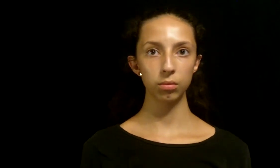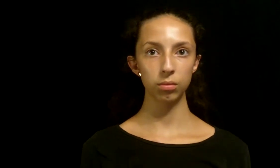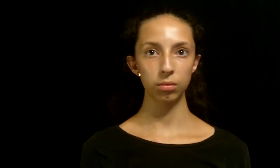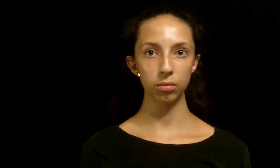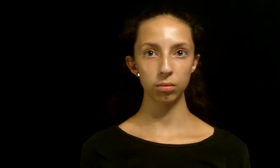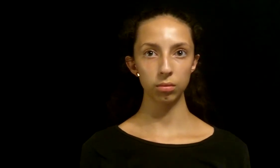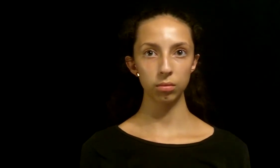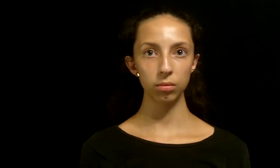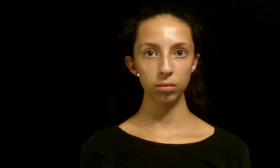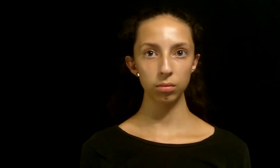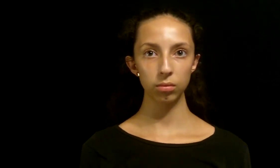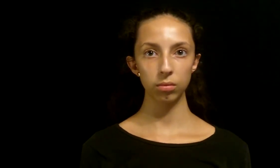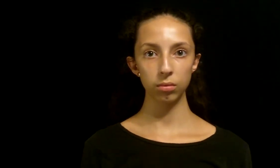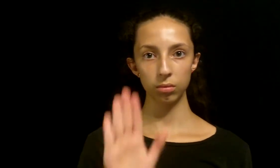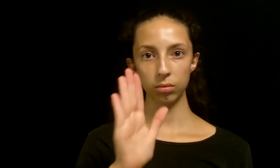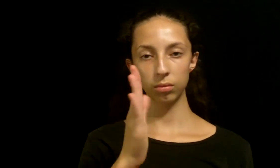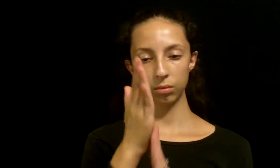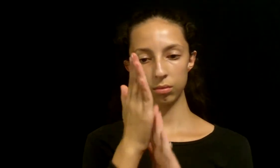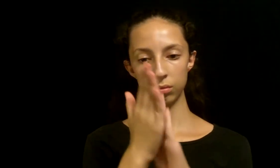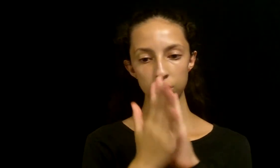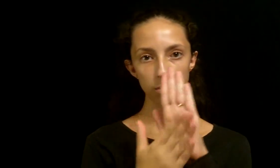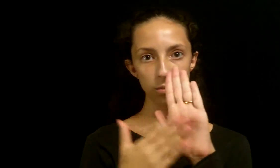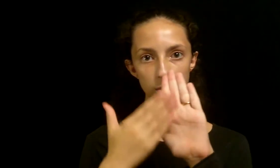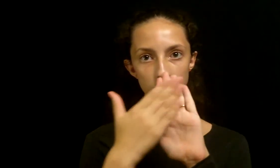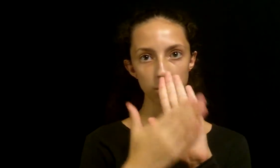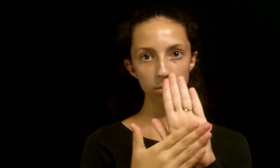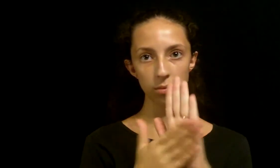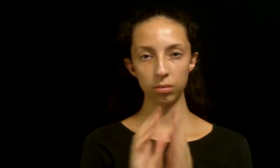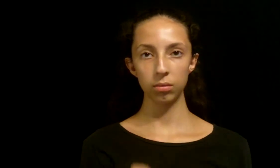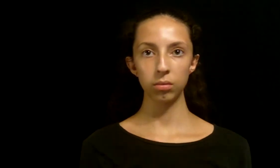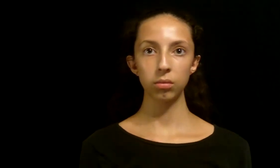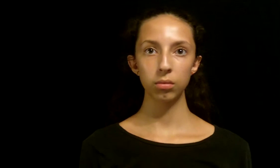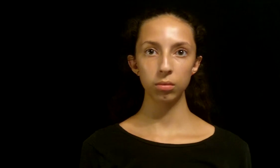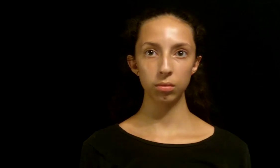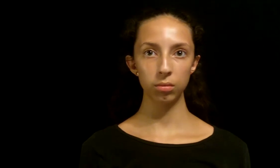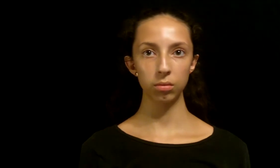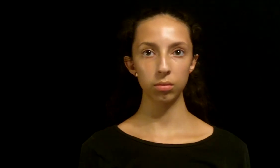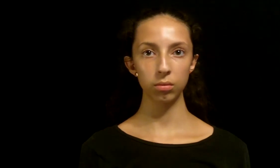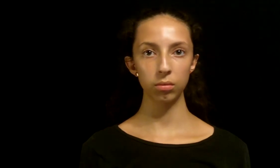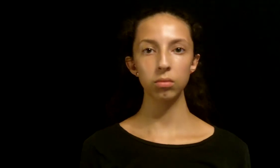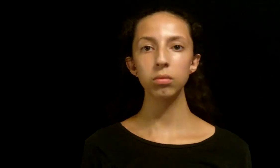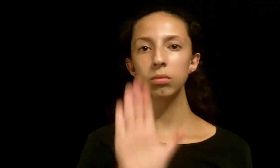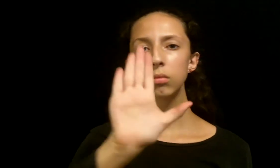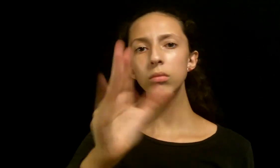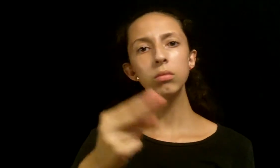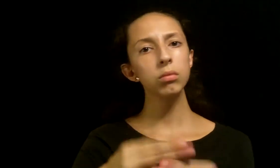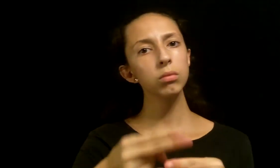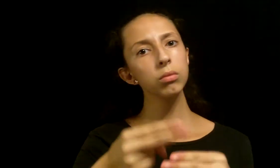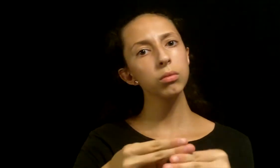So possession is full hand. So for example, your name. Your name,